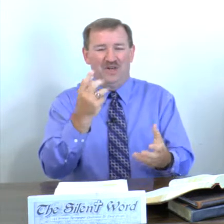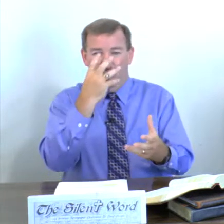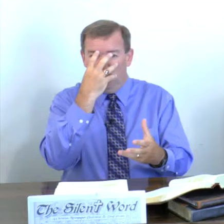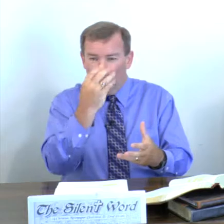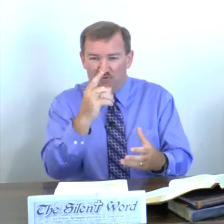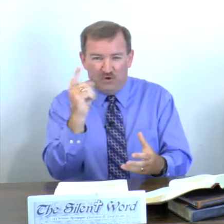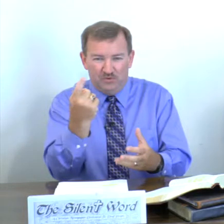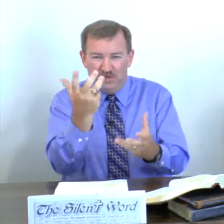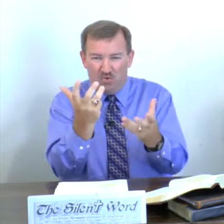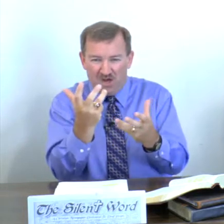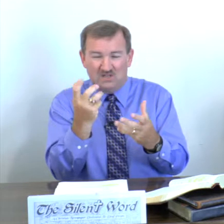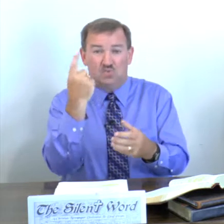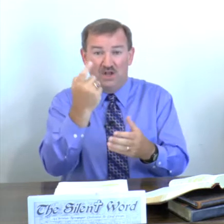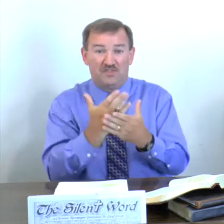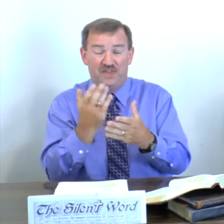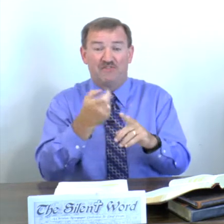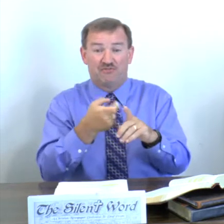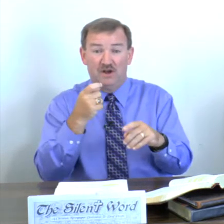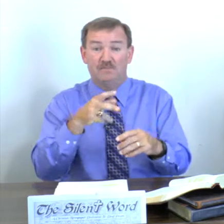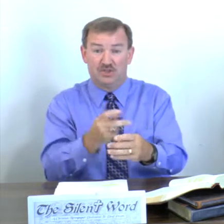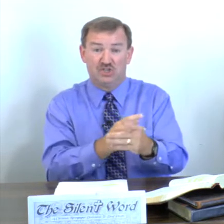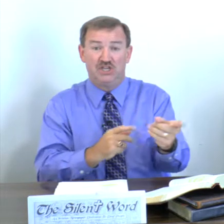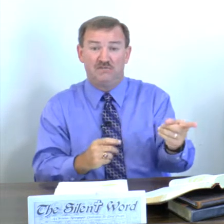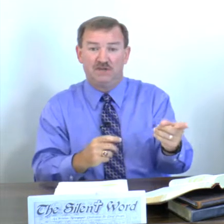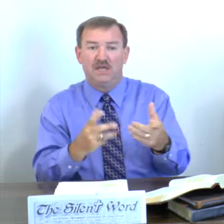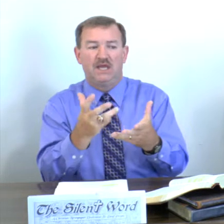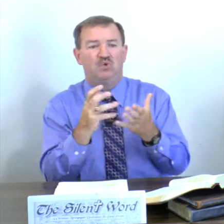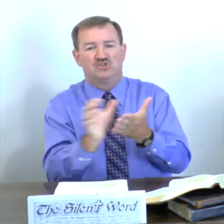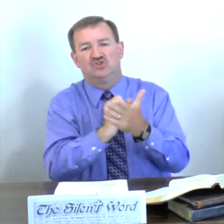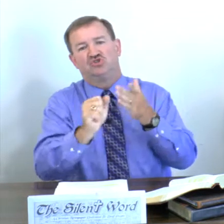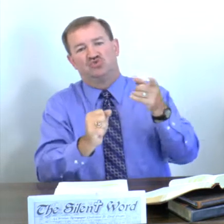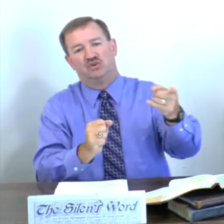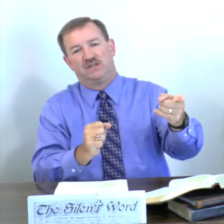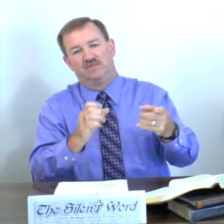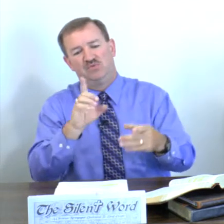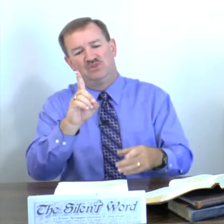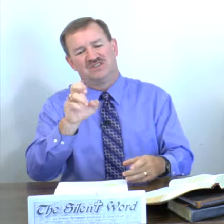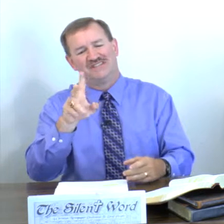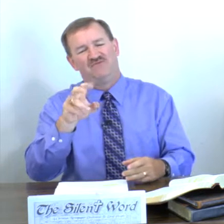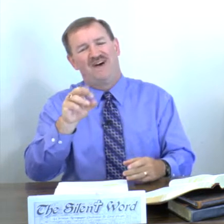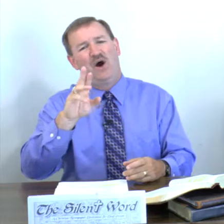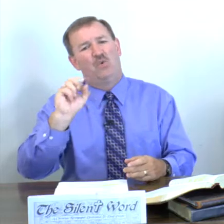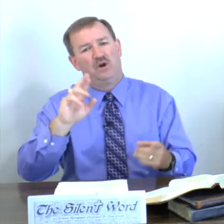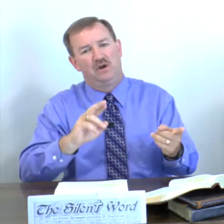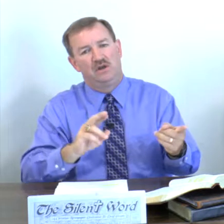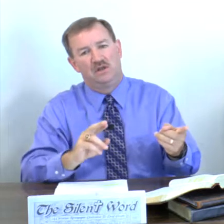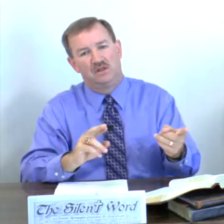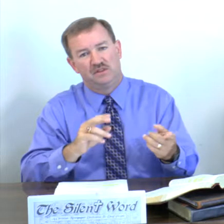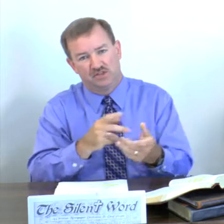A wolf only wants one thing from the sheep. He wants to destroy him. He wants to devour the